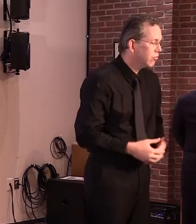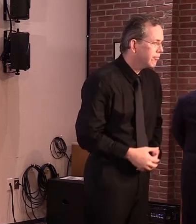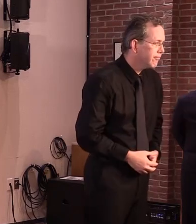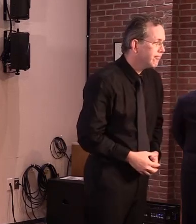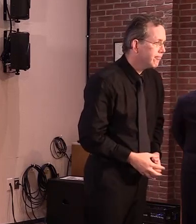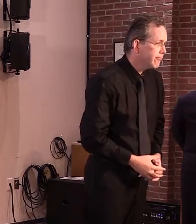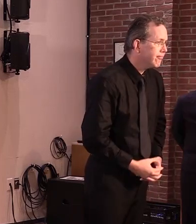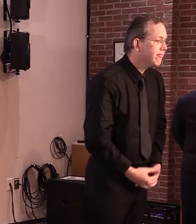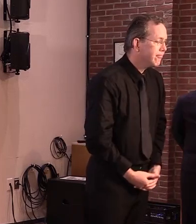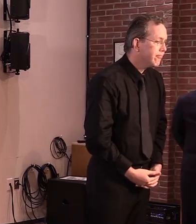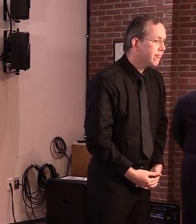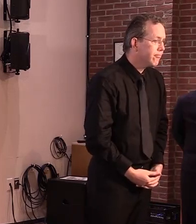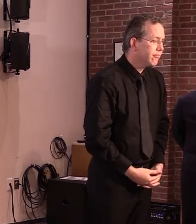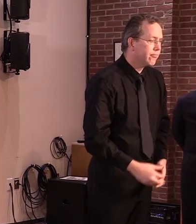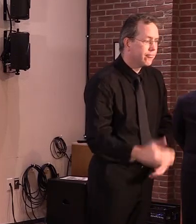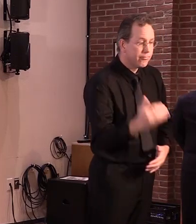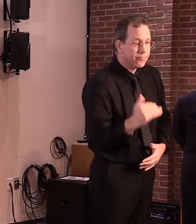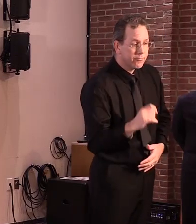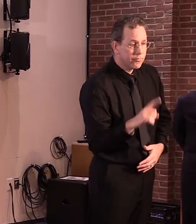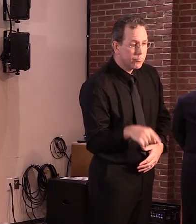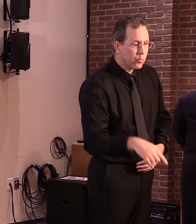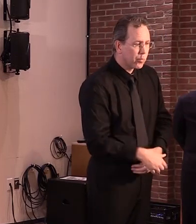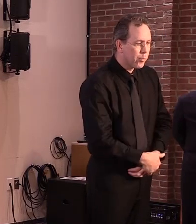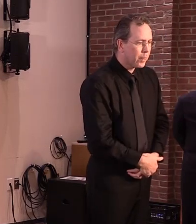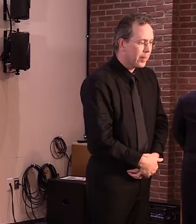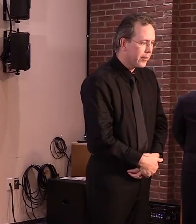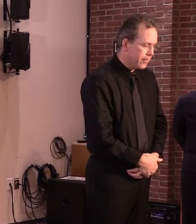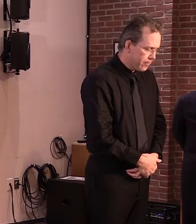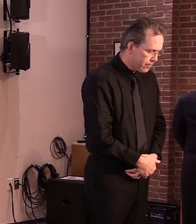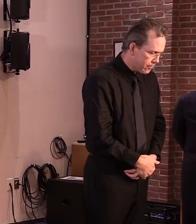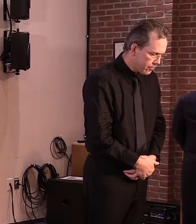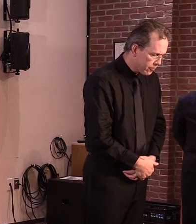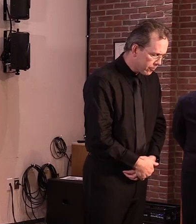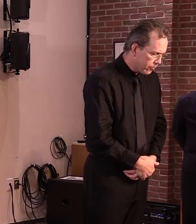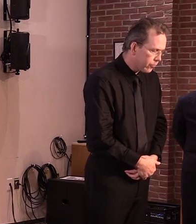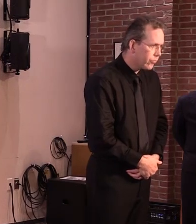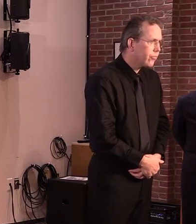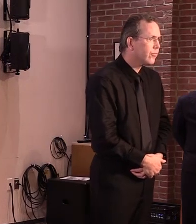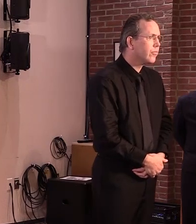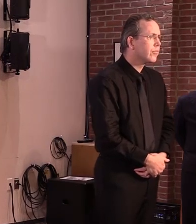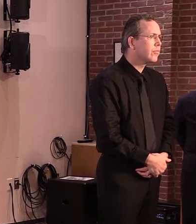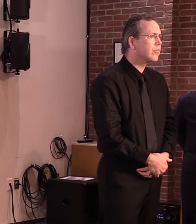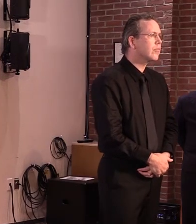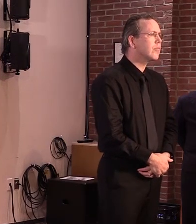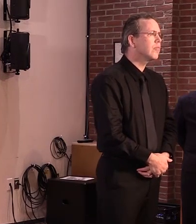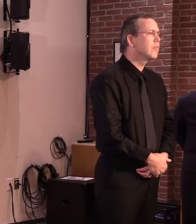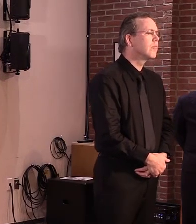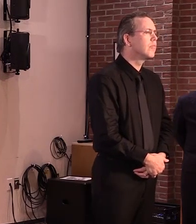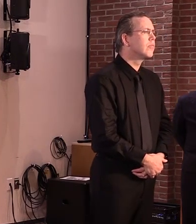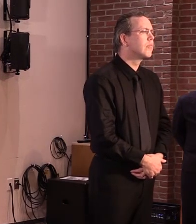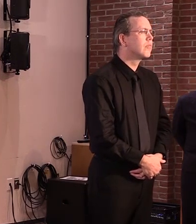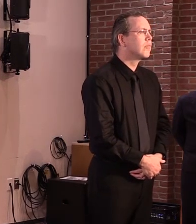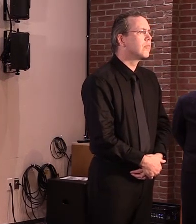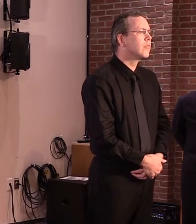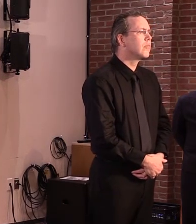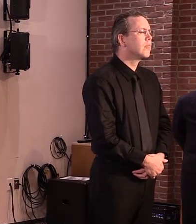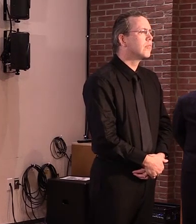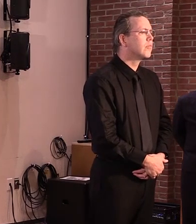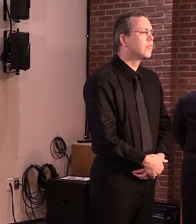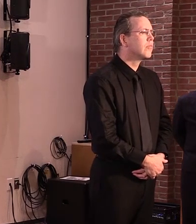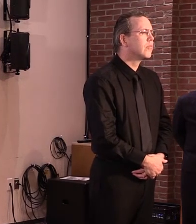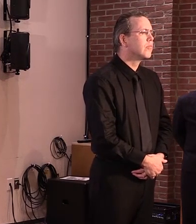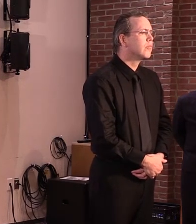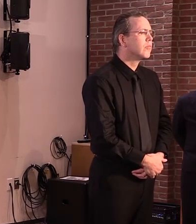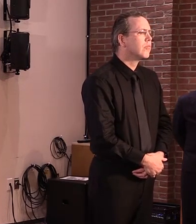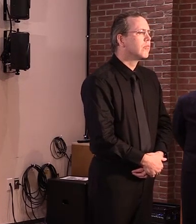So, good afternoon. Governor, in terms of the opening